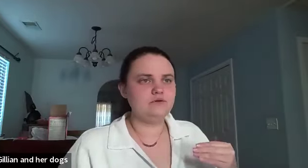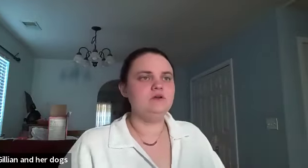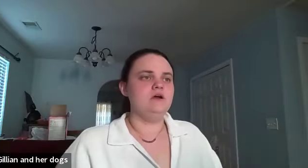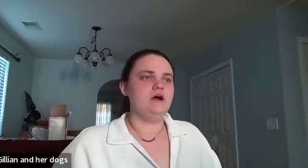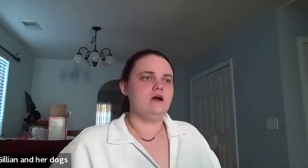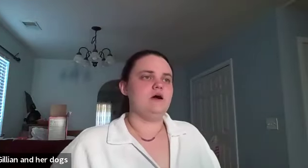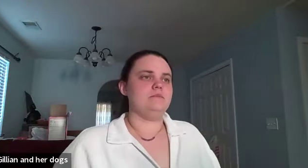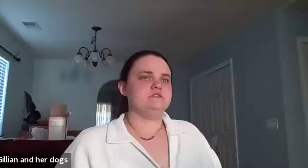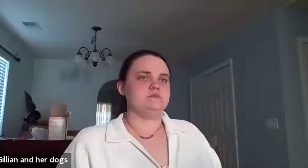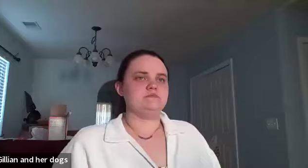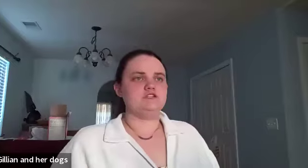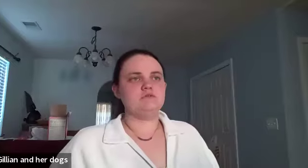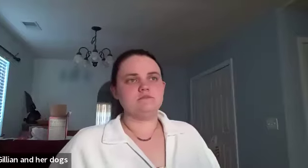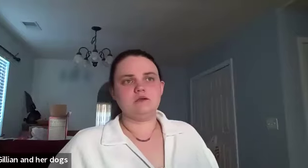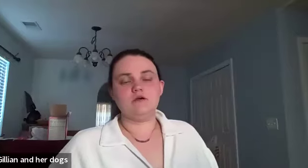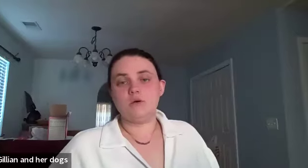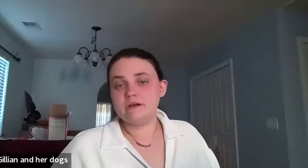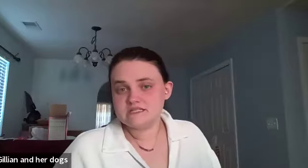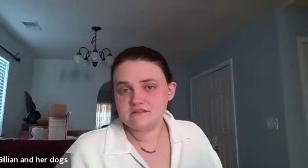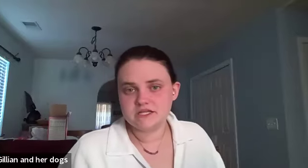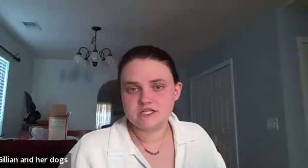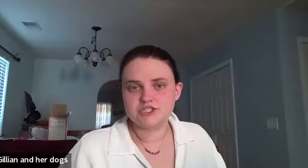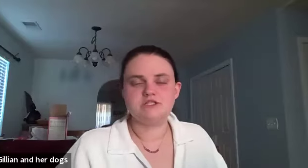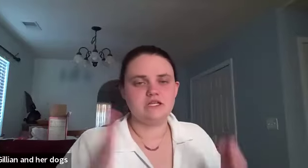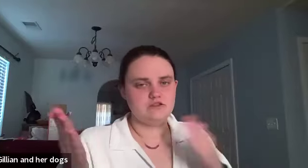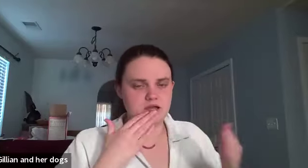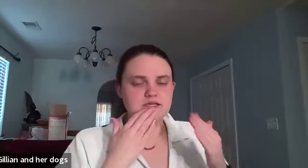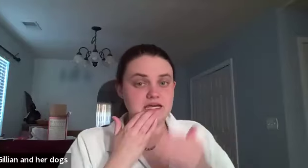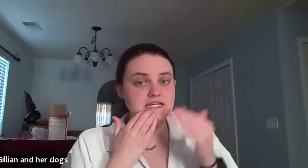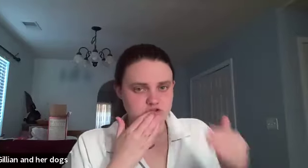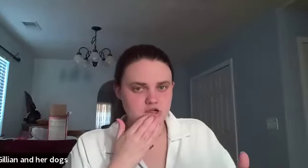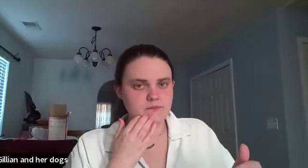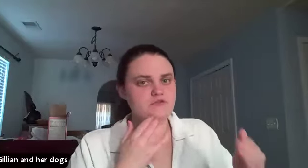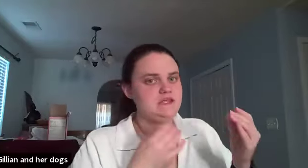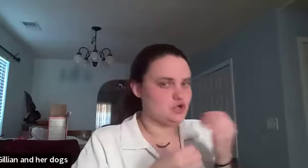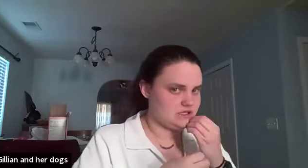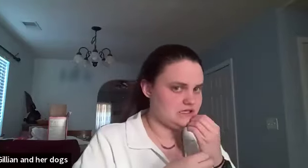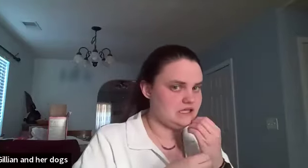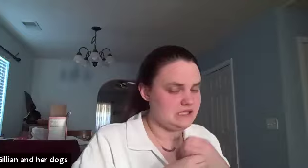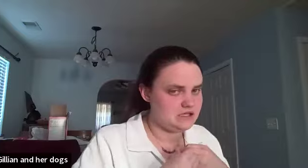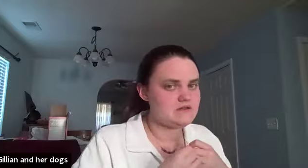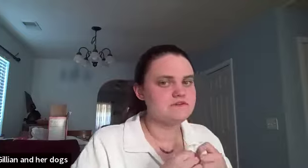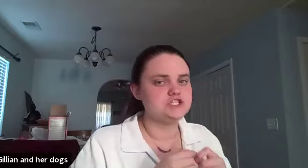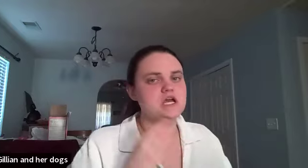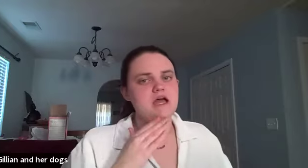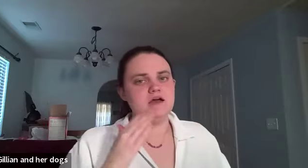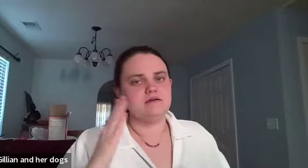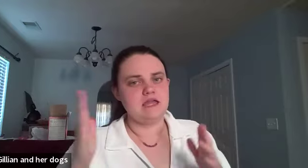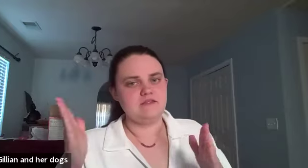food. Sometimes I do it when I'm talking about going to see fish. Either way, because that is talking about the cooking and eating of fish, and